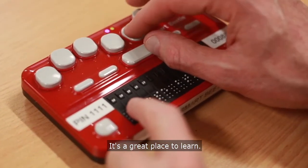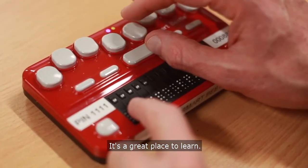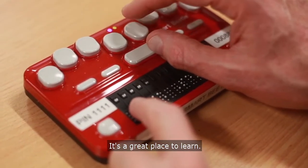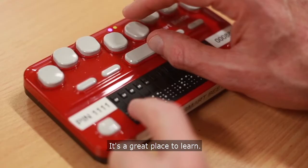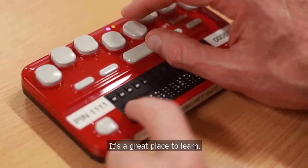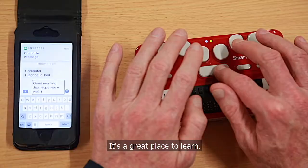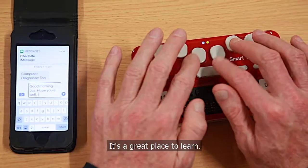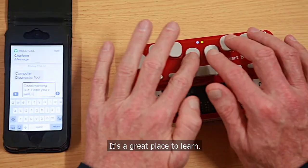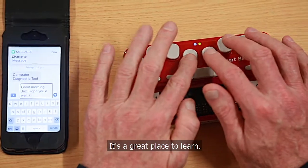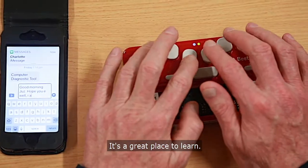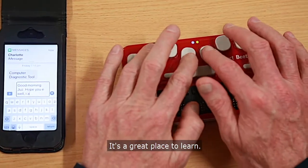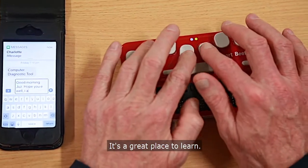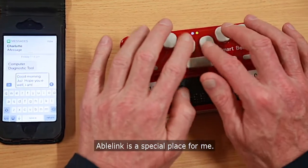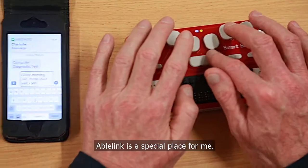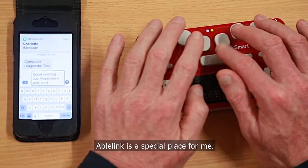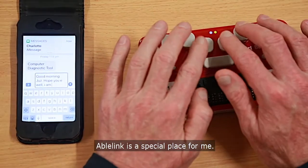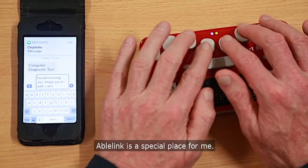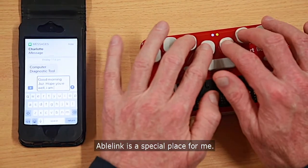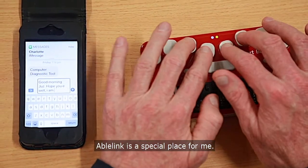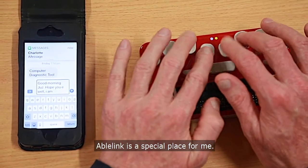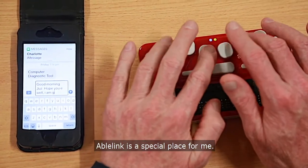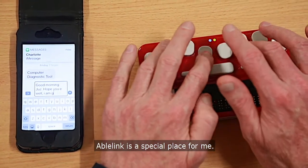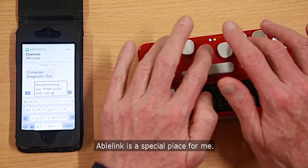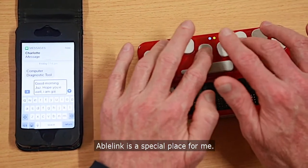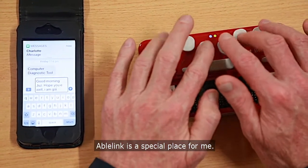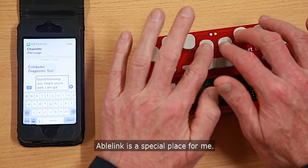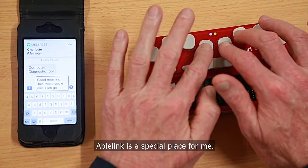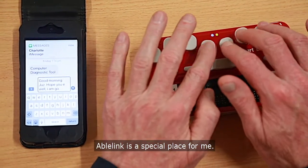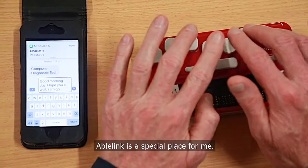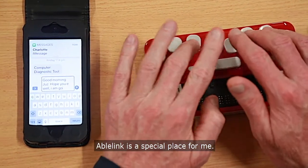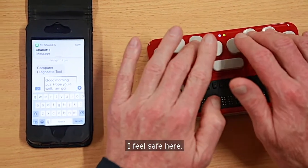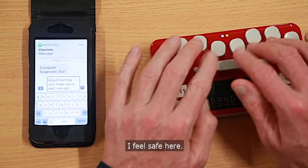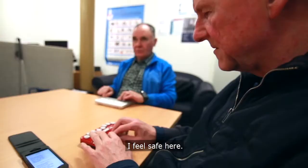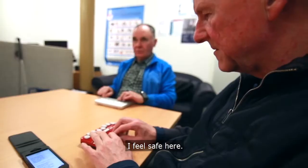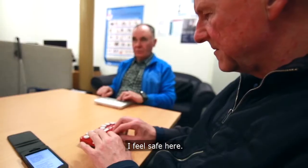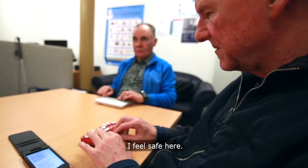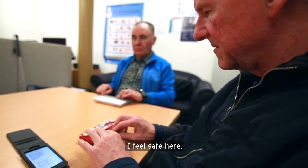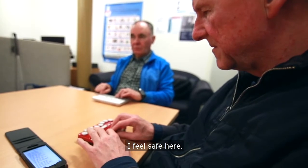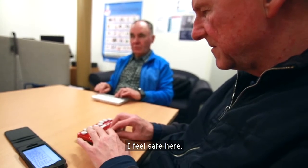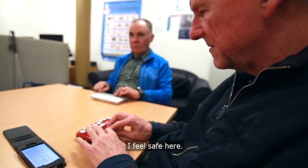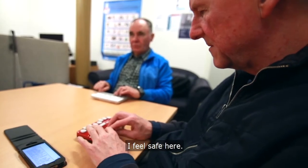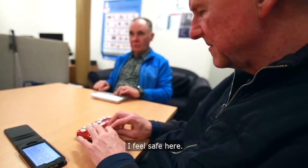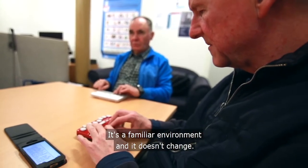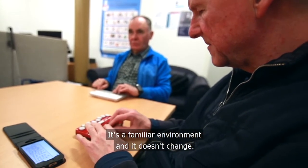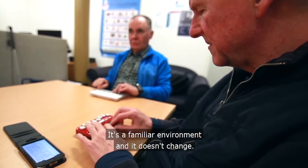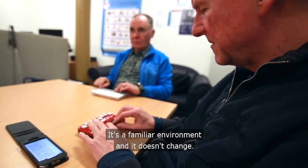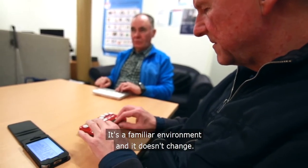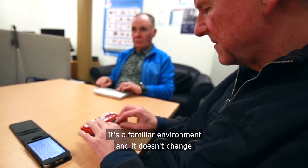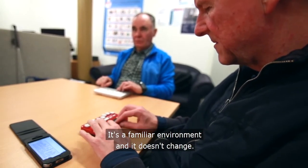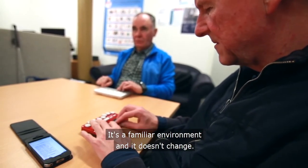learn. Able Link is a special place for me. I feel safe here. It's a familiar